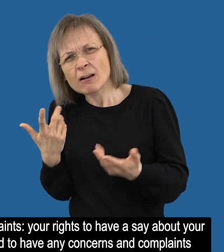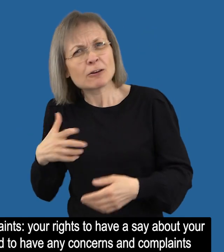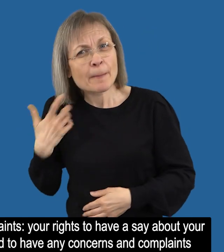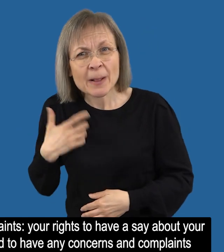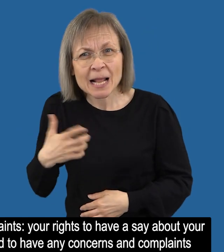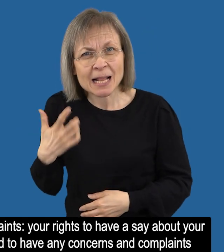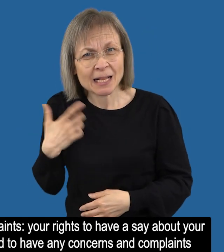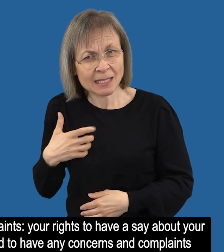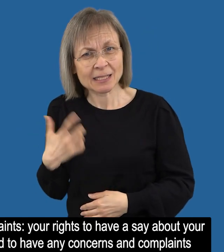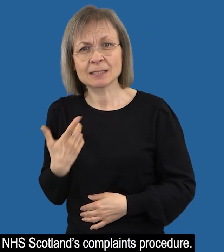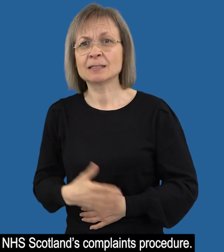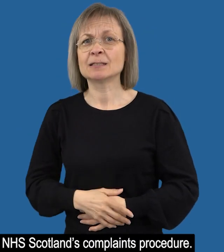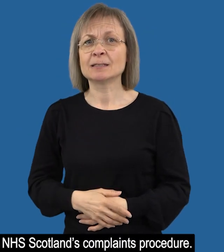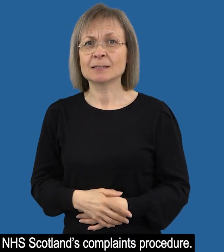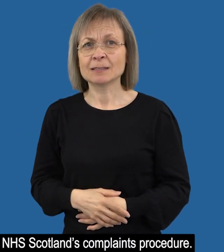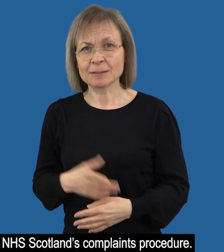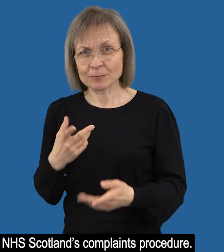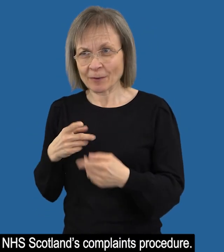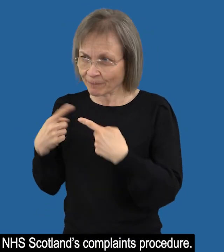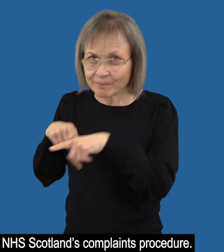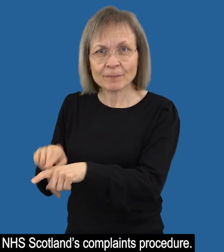line with the NHS Scotland complaints procedure.